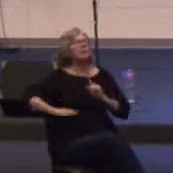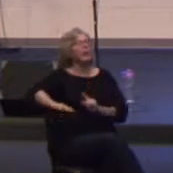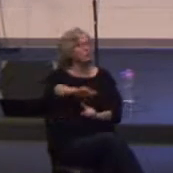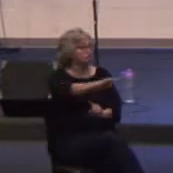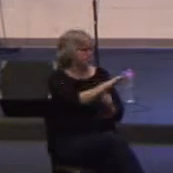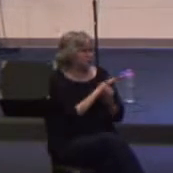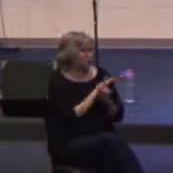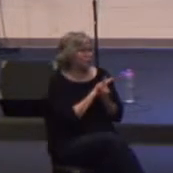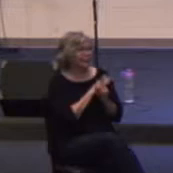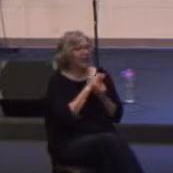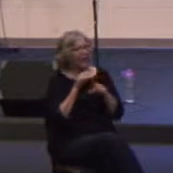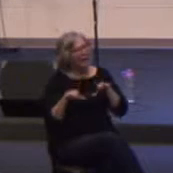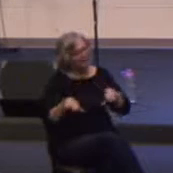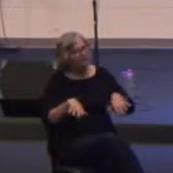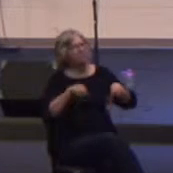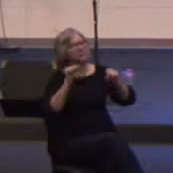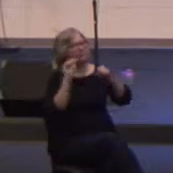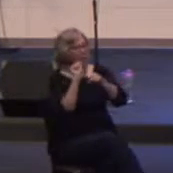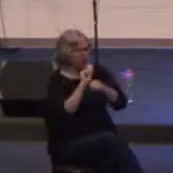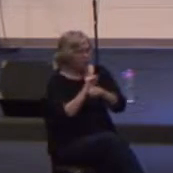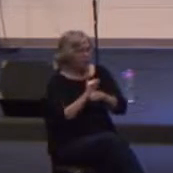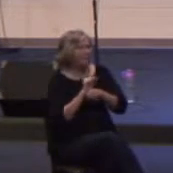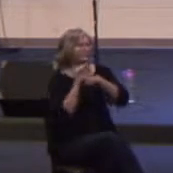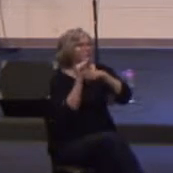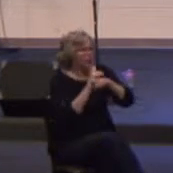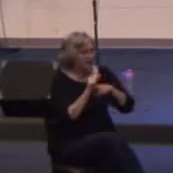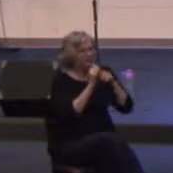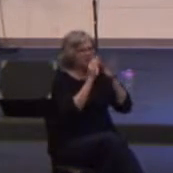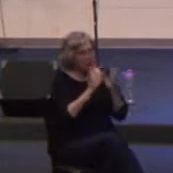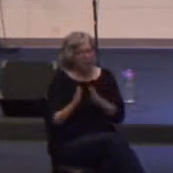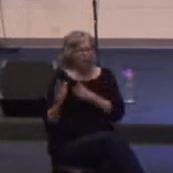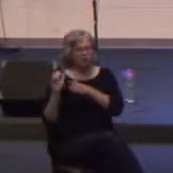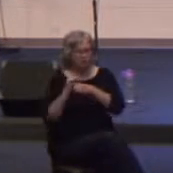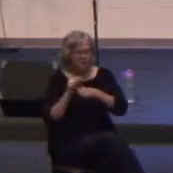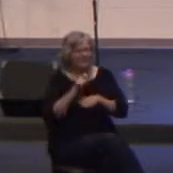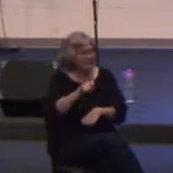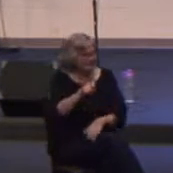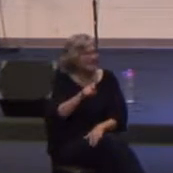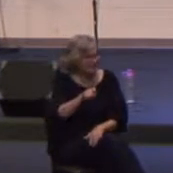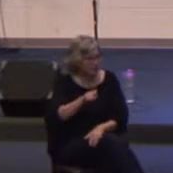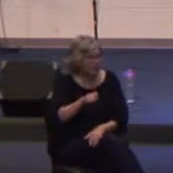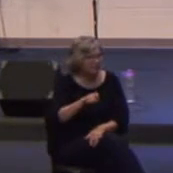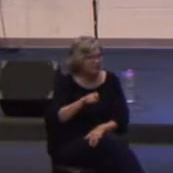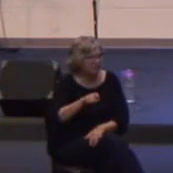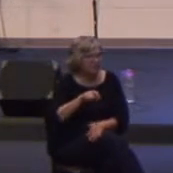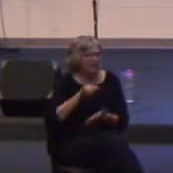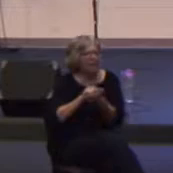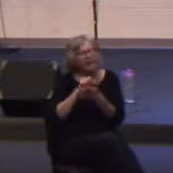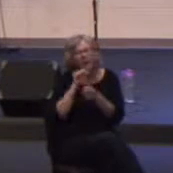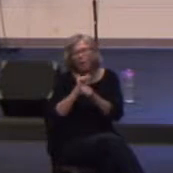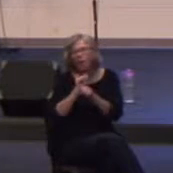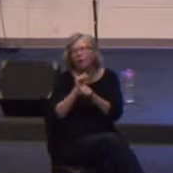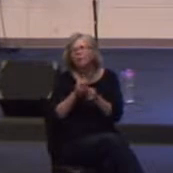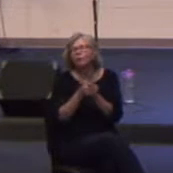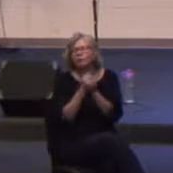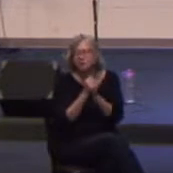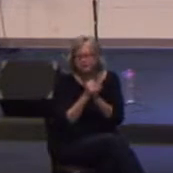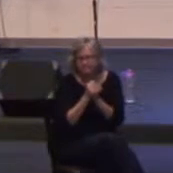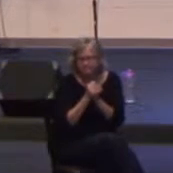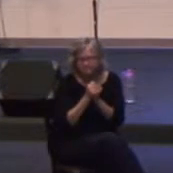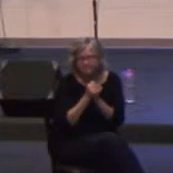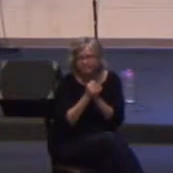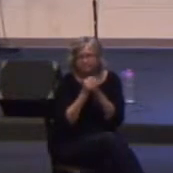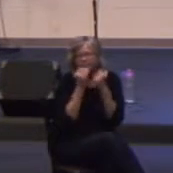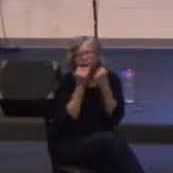work, the practice, the preparation, the training necessary, the work of worship